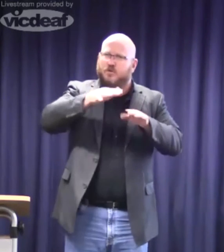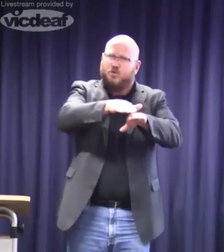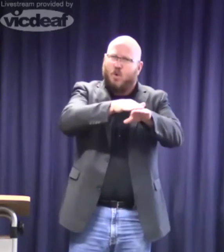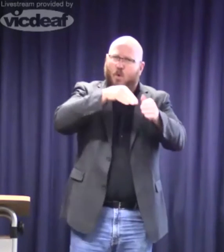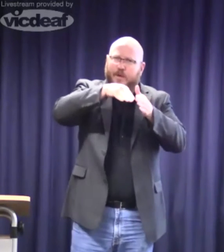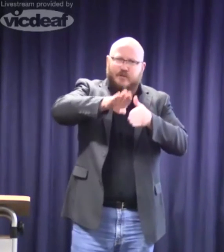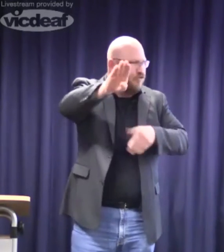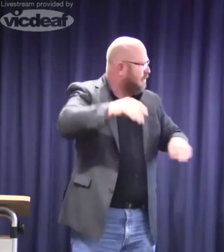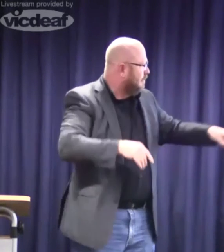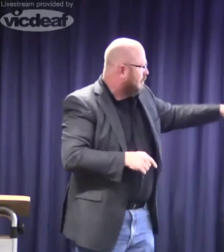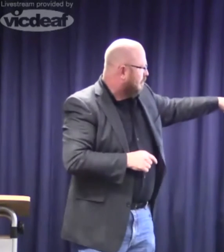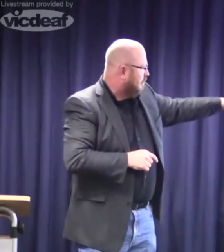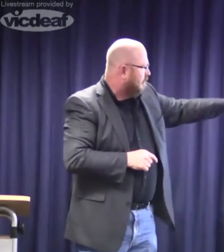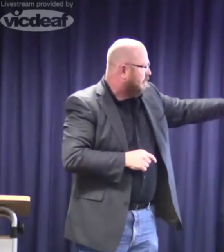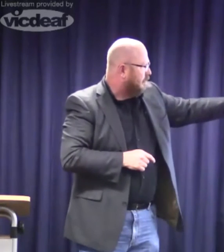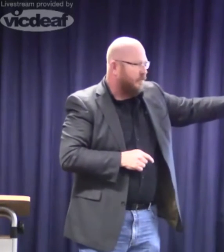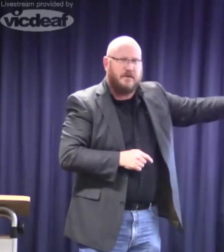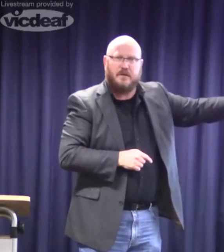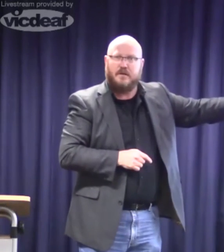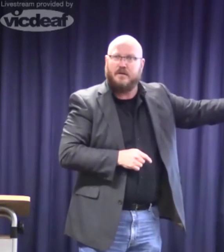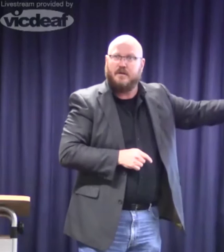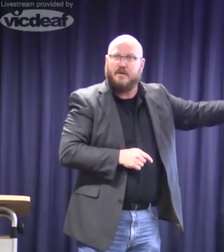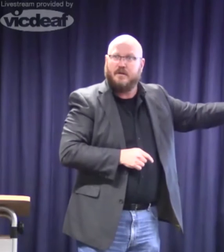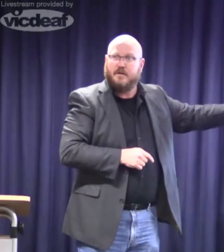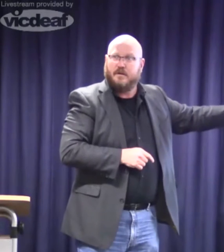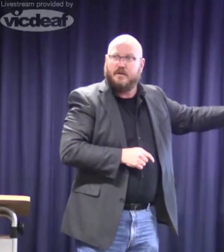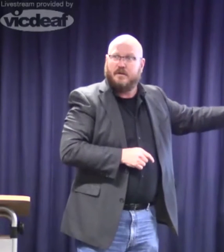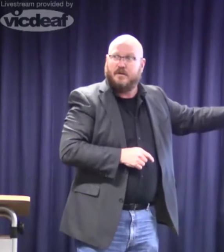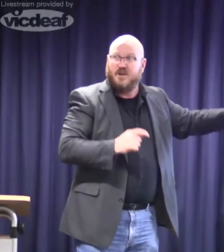250 to 270 new interpreters a year,